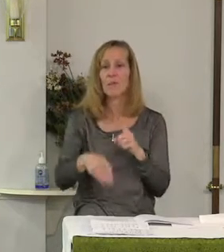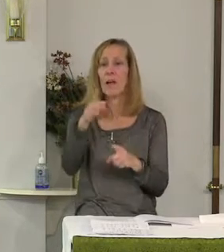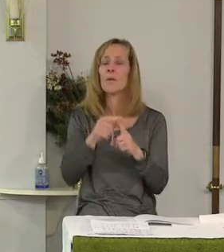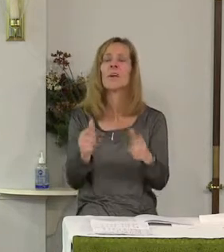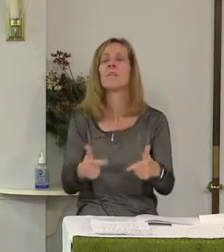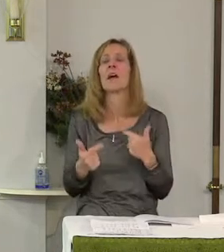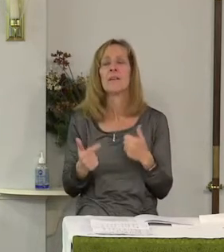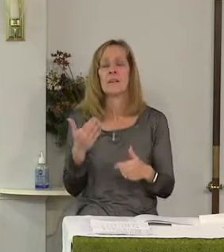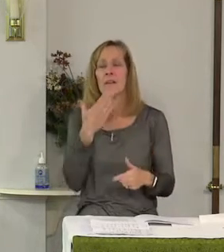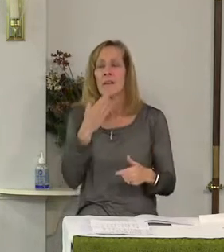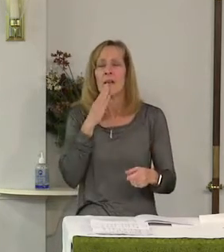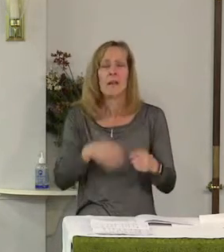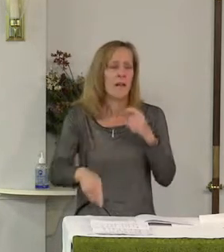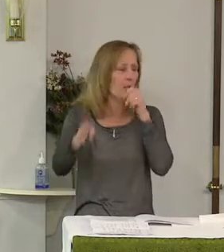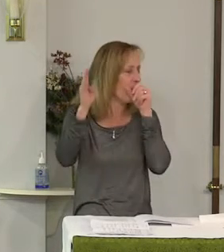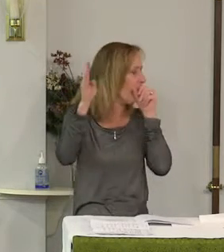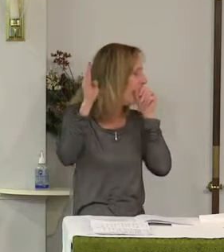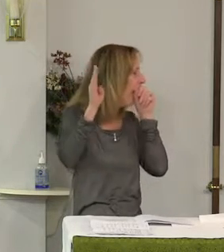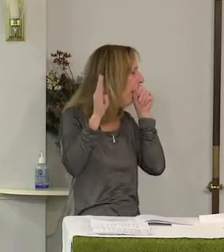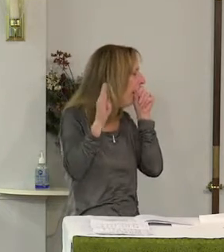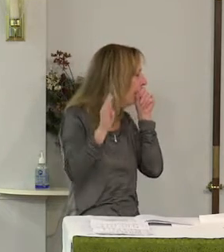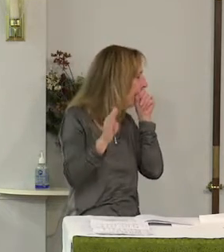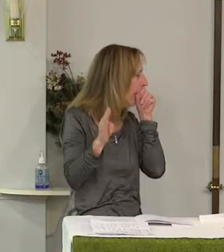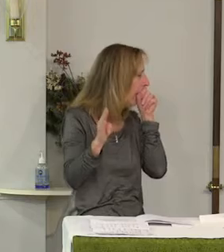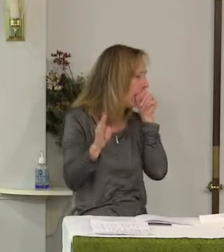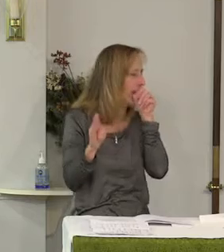of life. Thanks be to God.